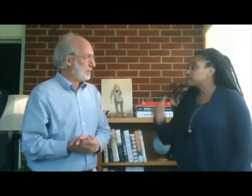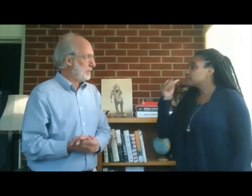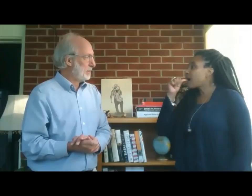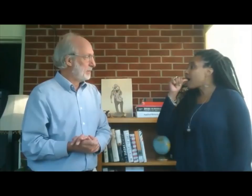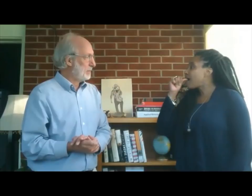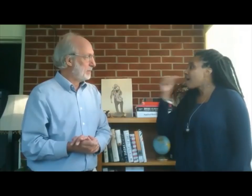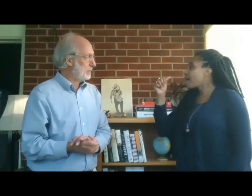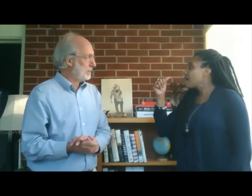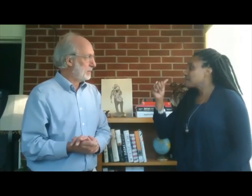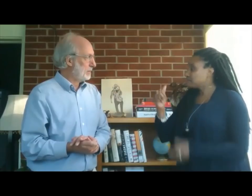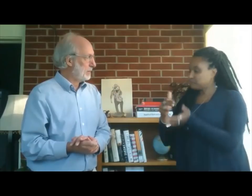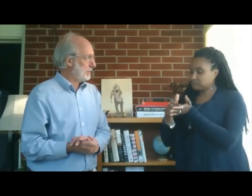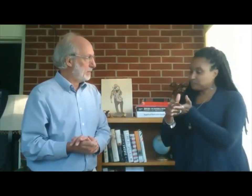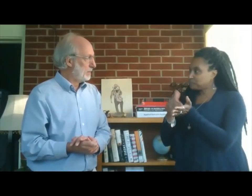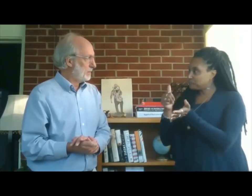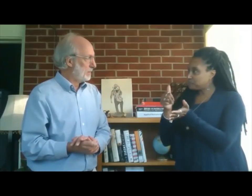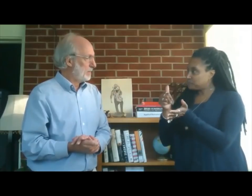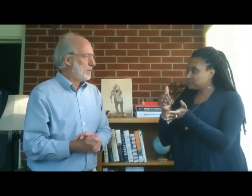butter.